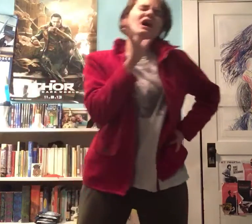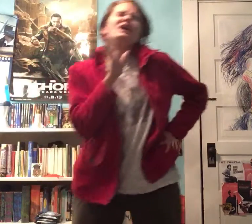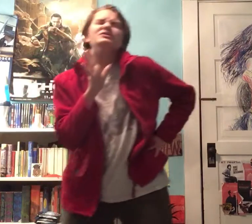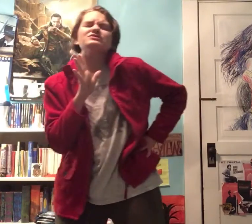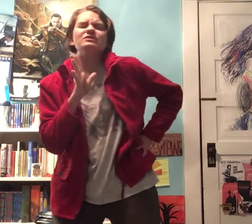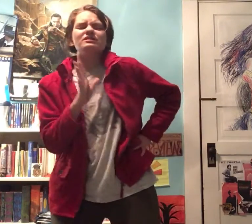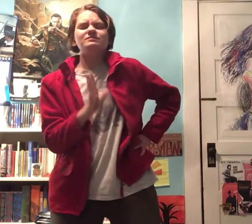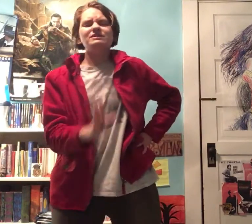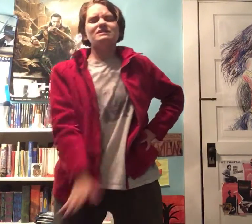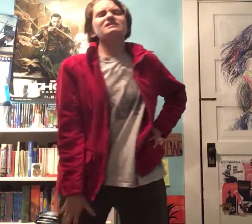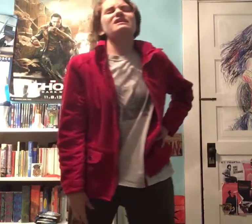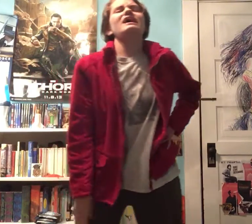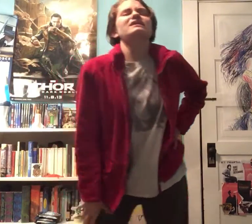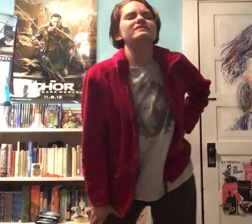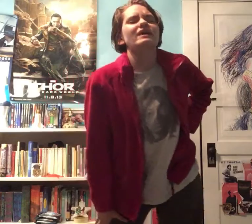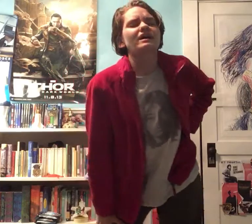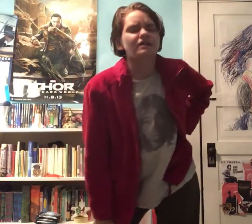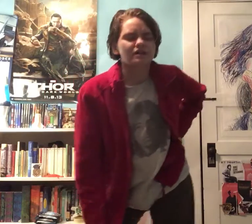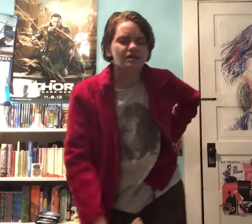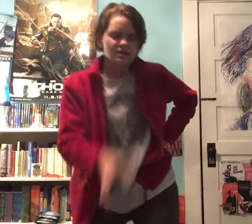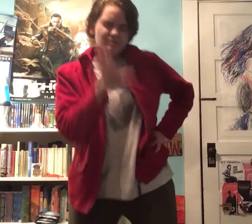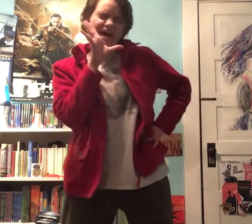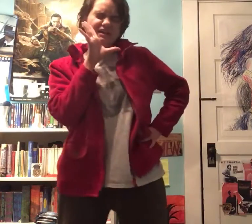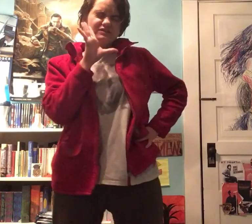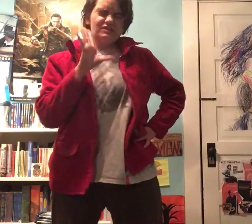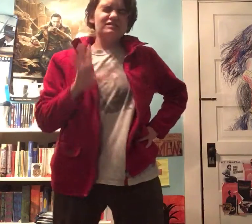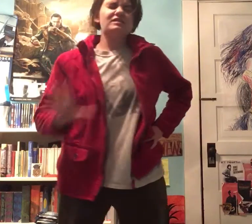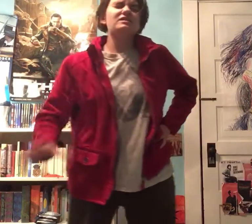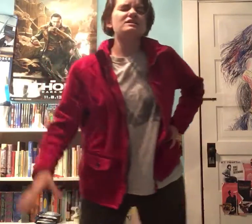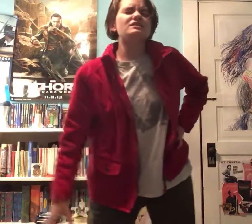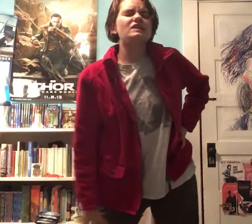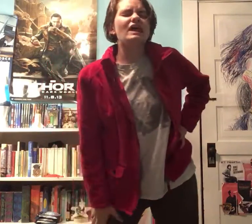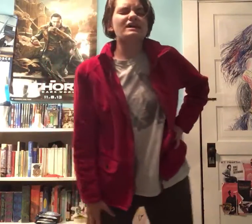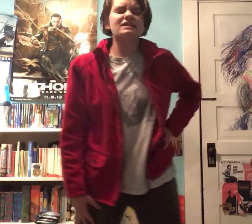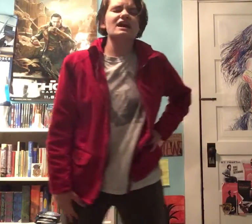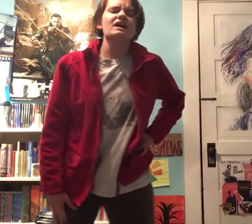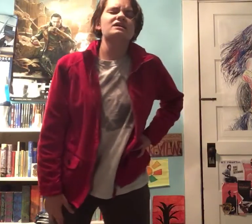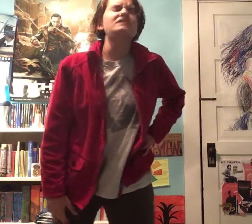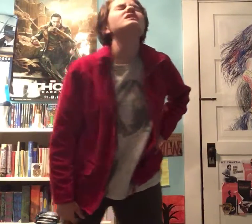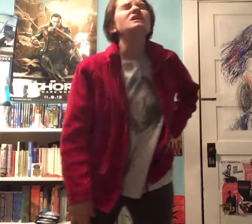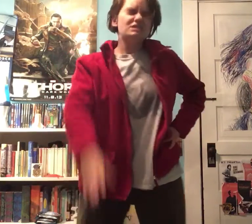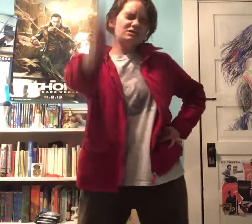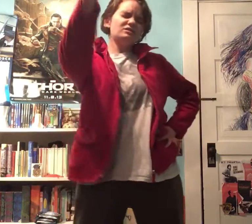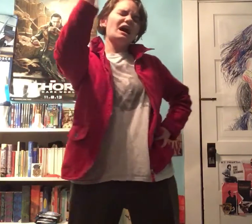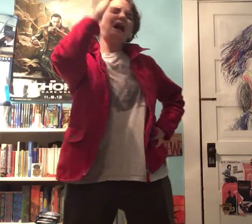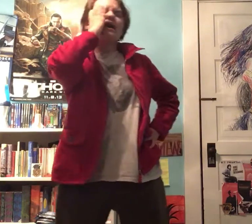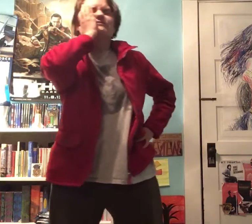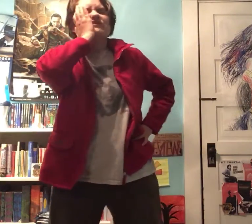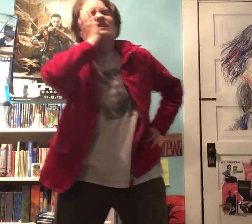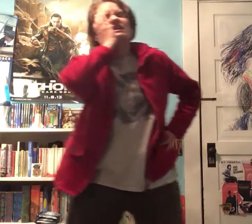Something about. All girls wanna be like that. Beggars underneath like that. You know how I'm